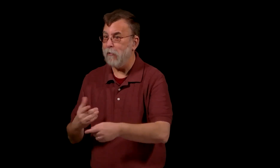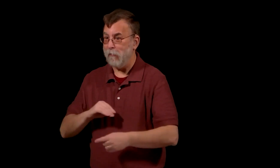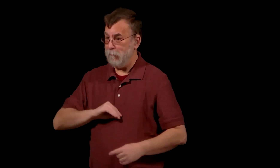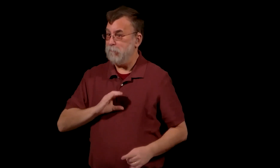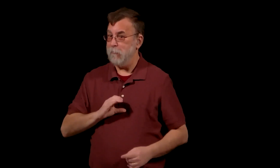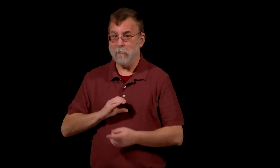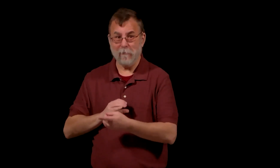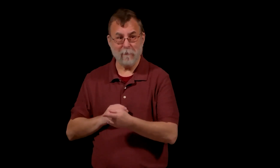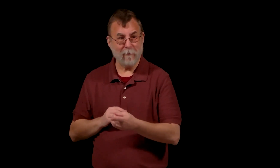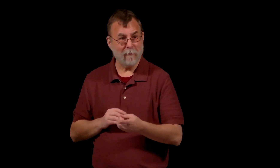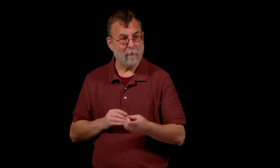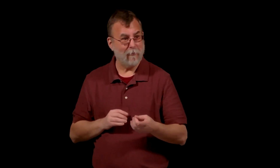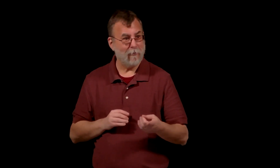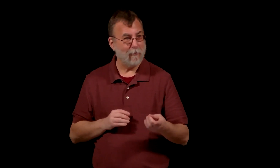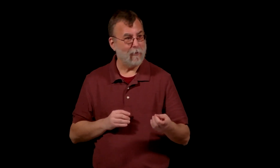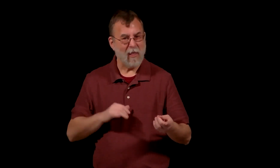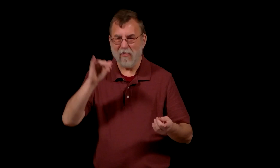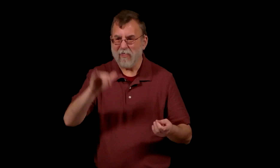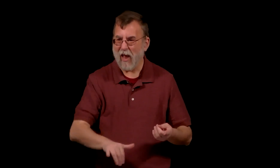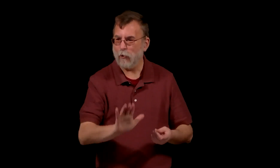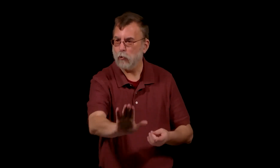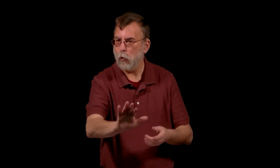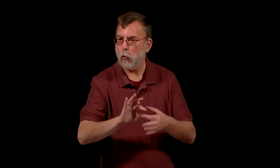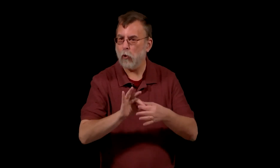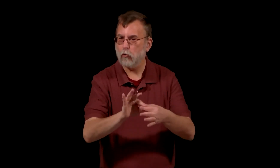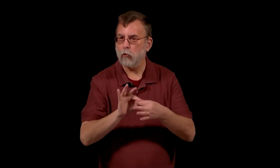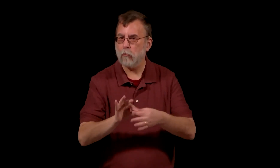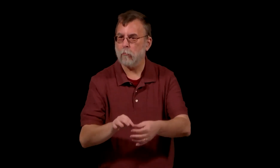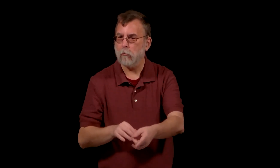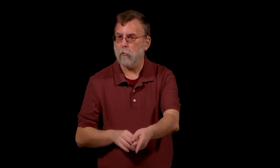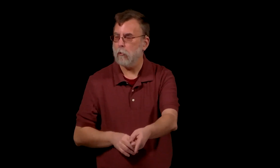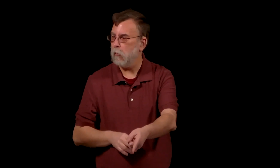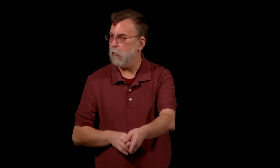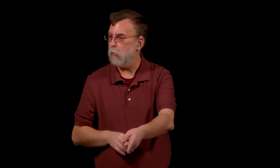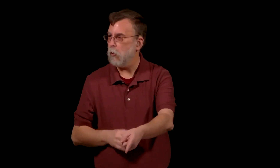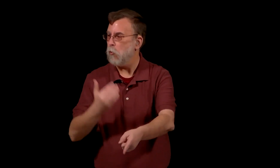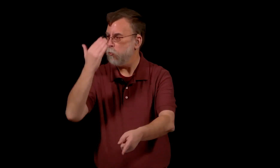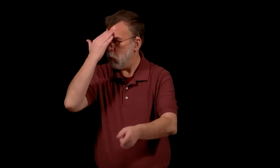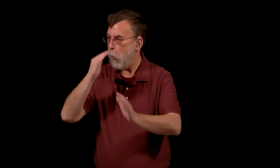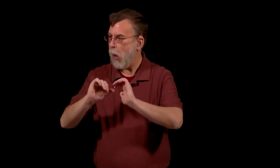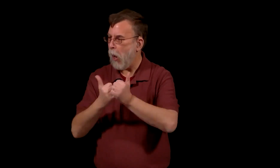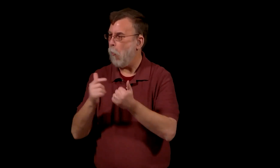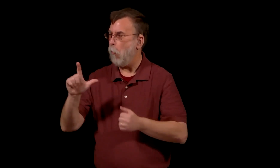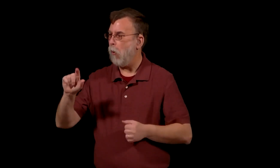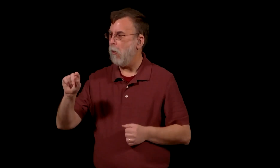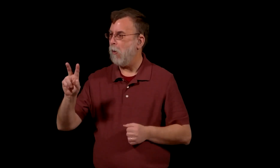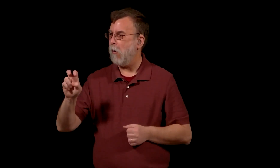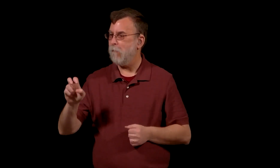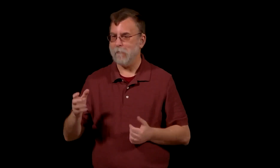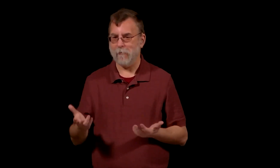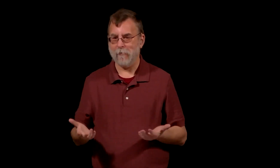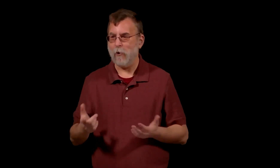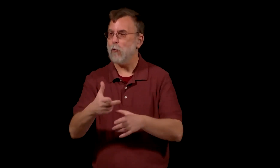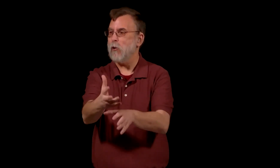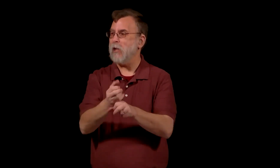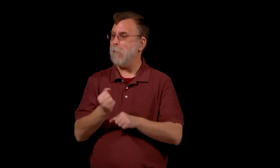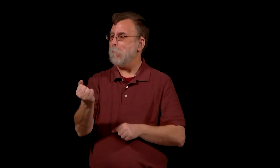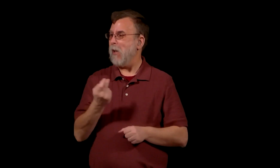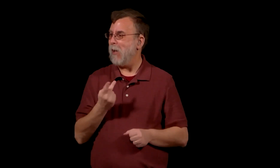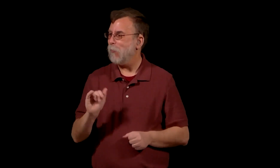right? You feel a little bit better about yourself, about life. You have that relationship with Shannon. And that shows